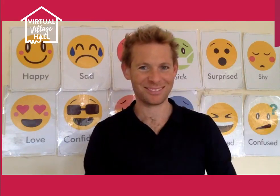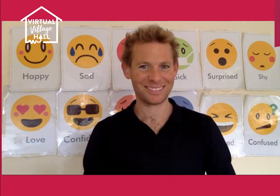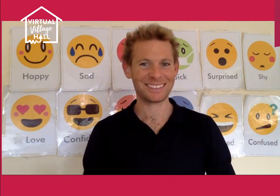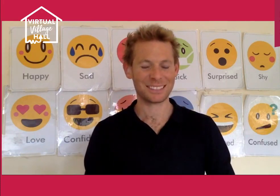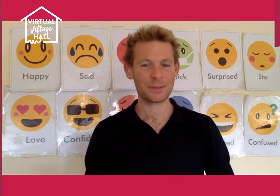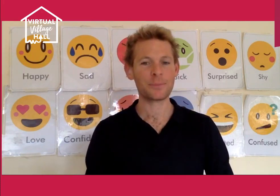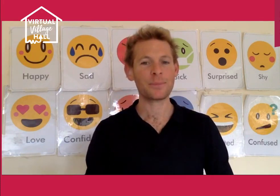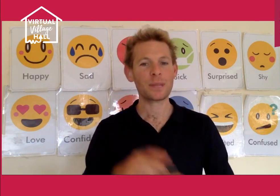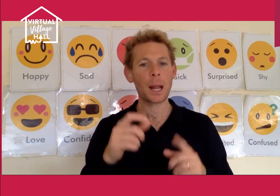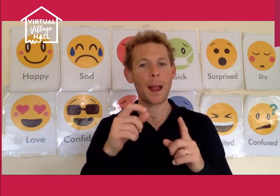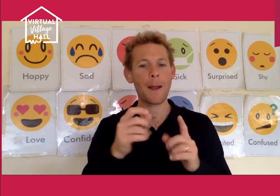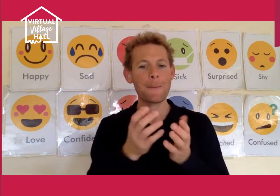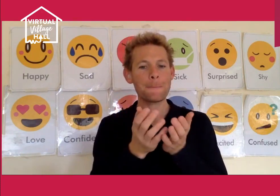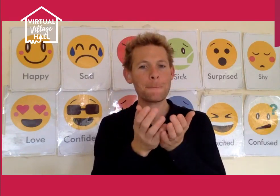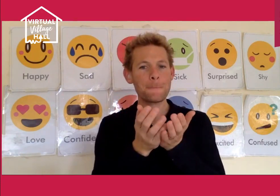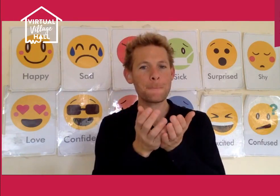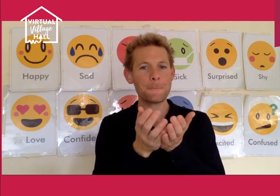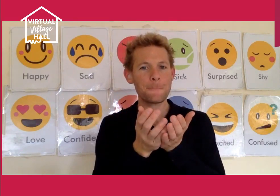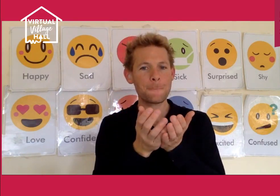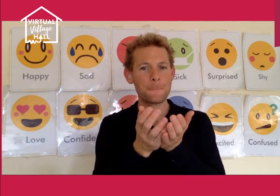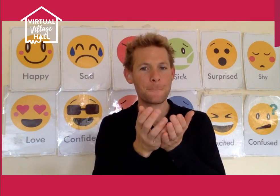Okay, so now I'll teach you some Halloween signs.